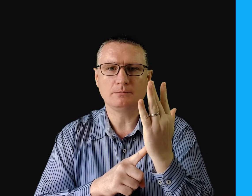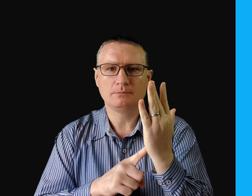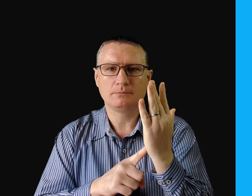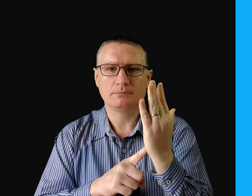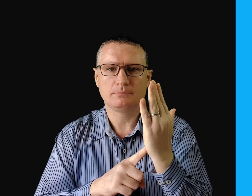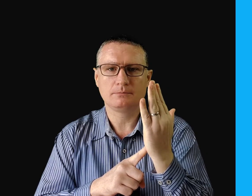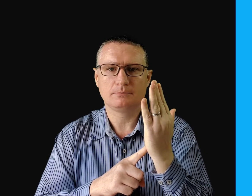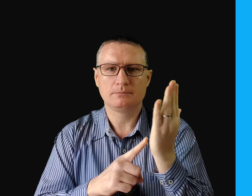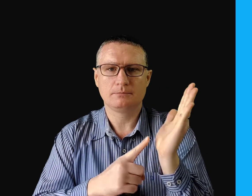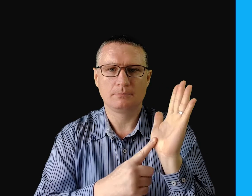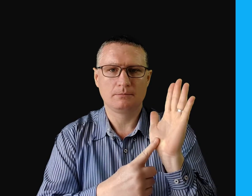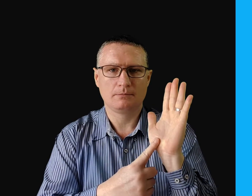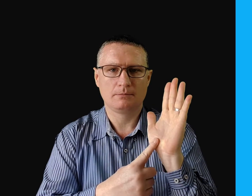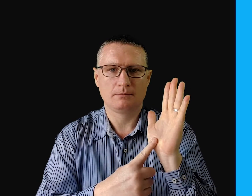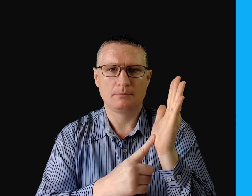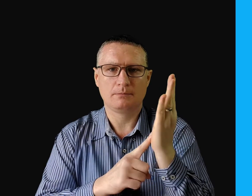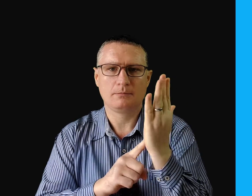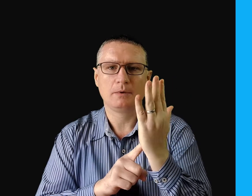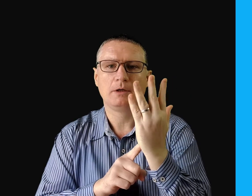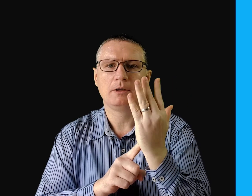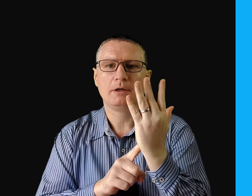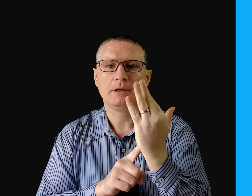Candle.